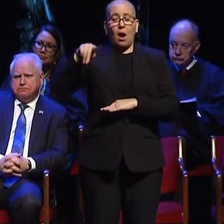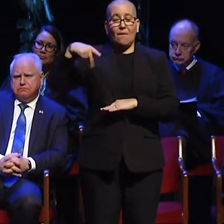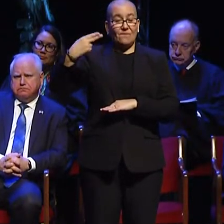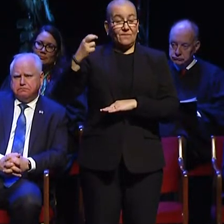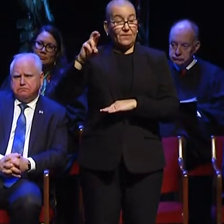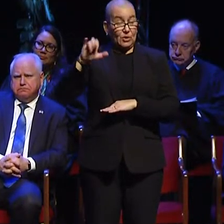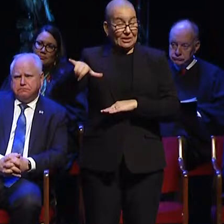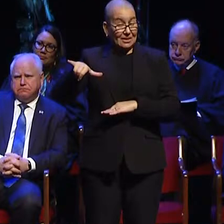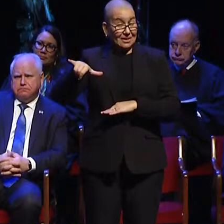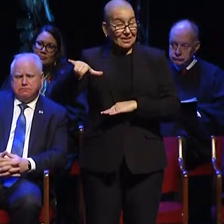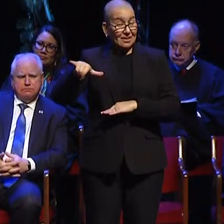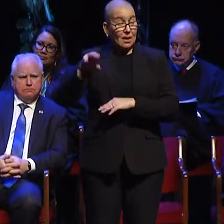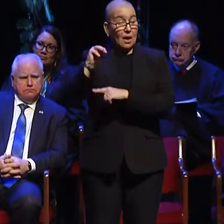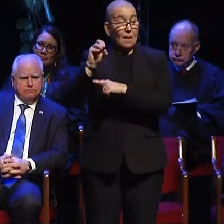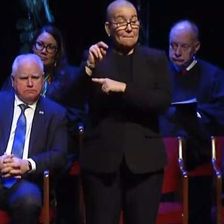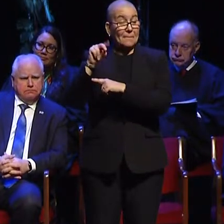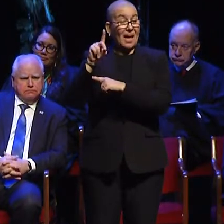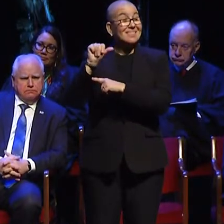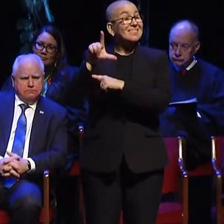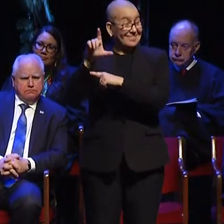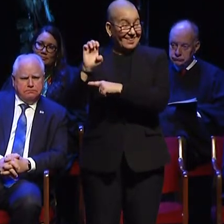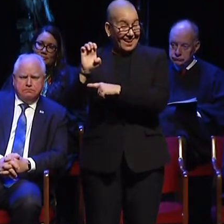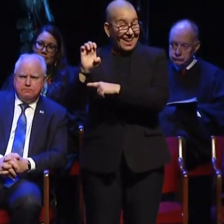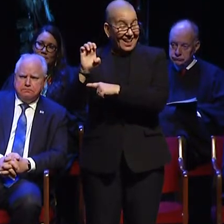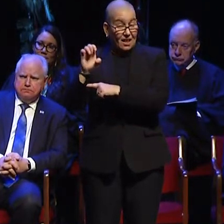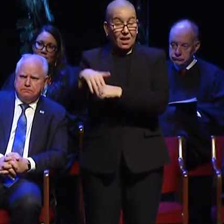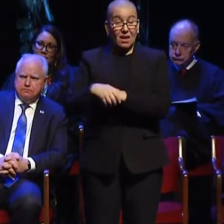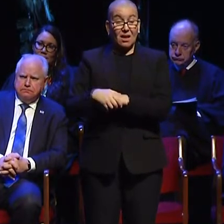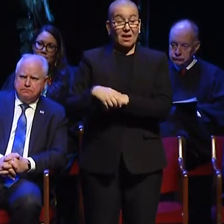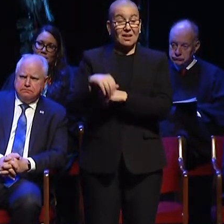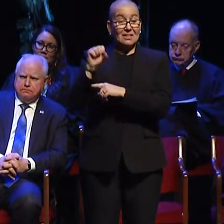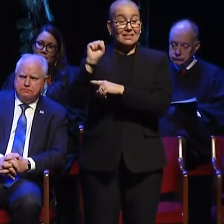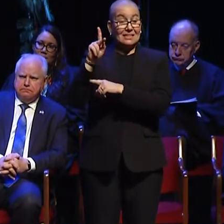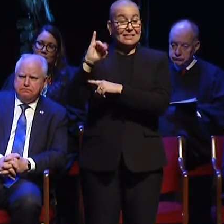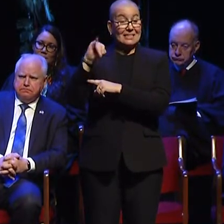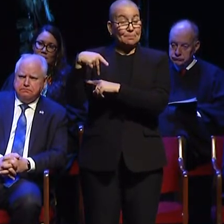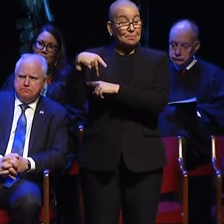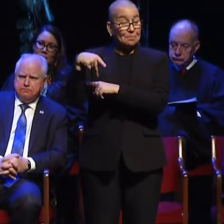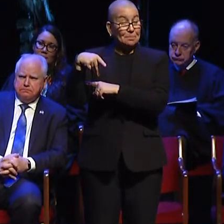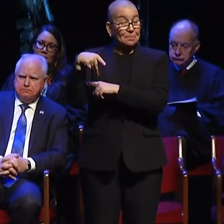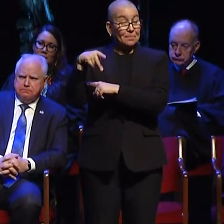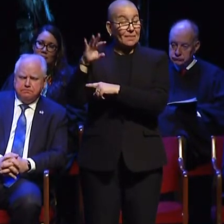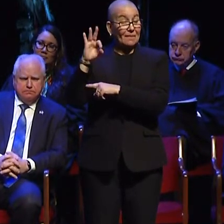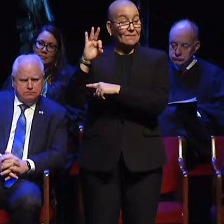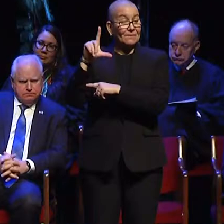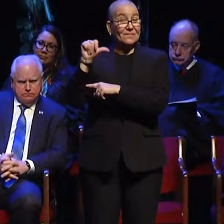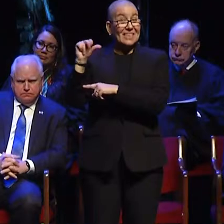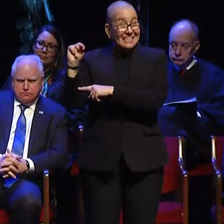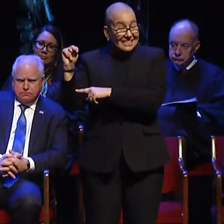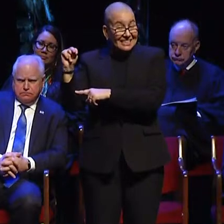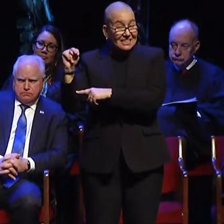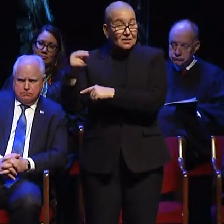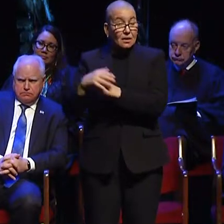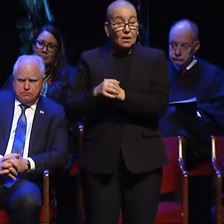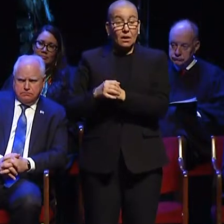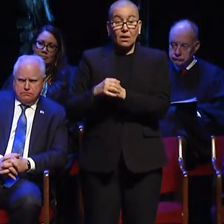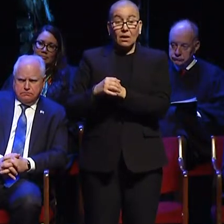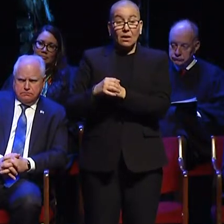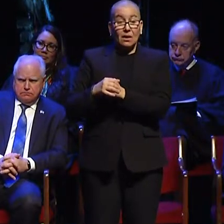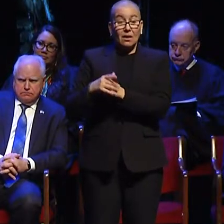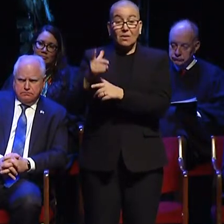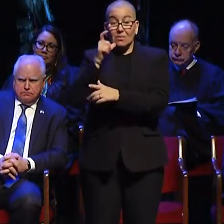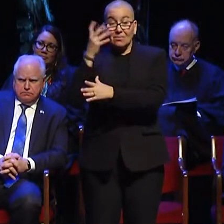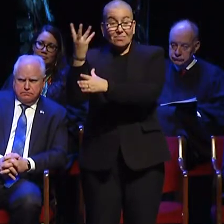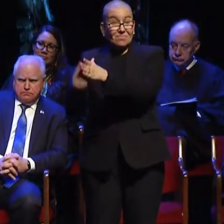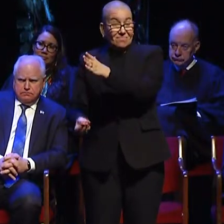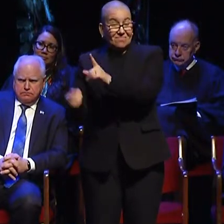Representative Susan Allen and Skip Finn, because of the late Senator Paul Wellstone, because of